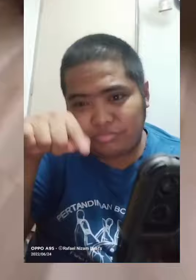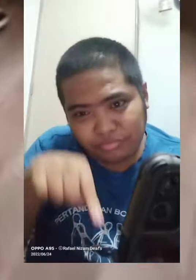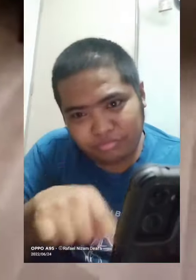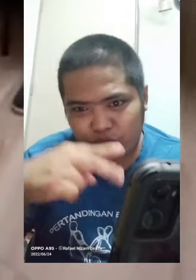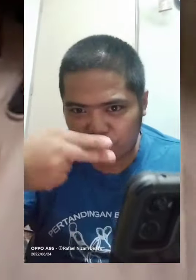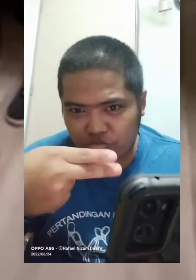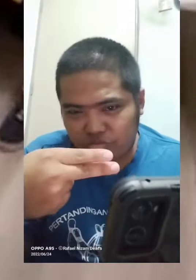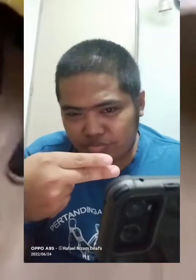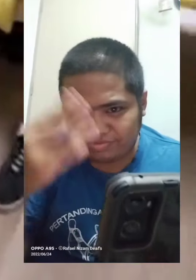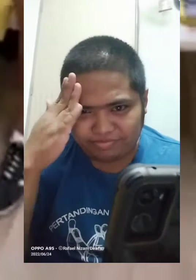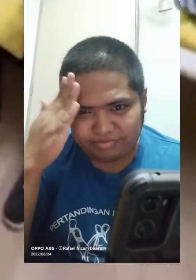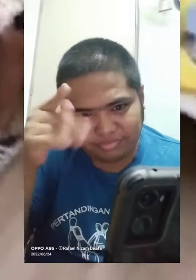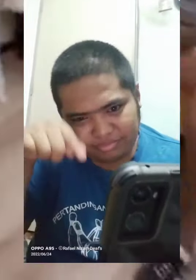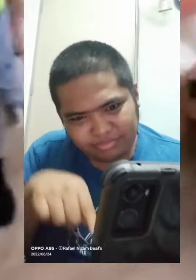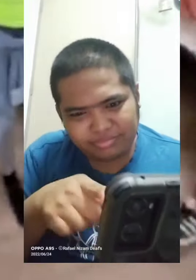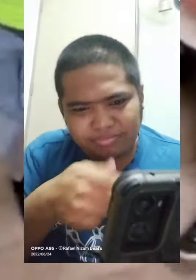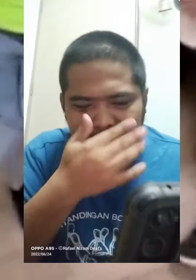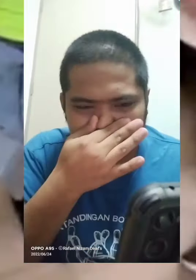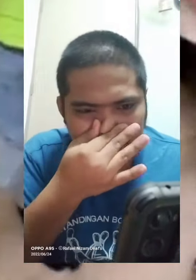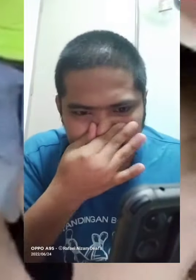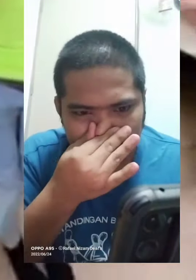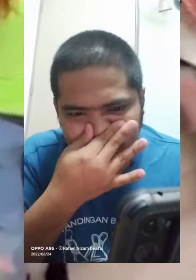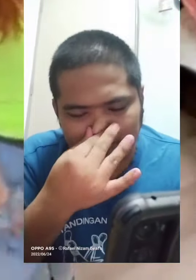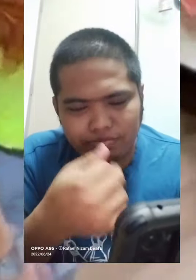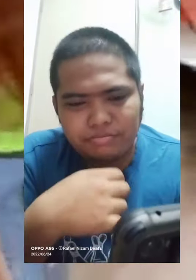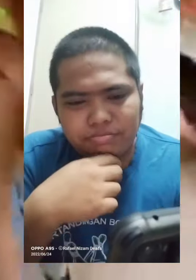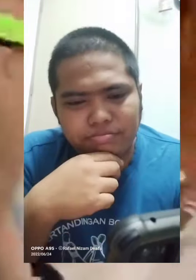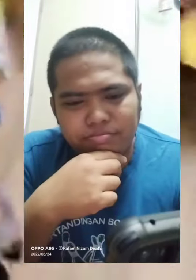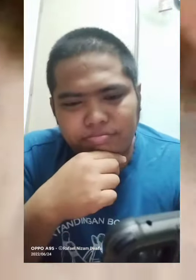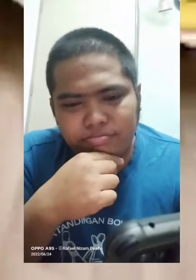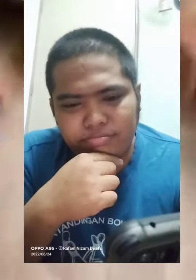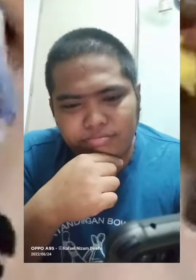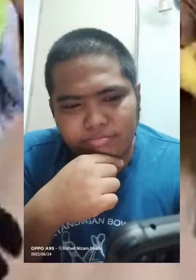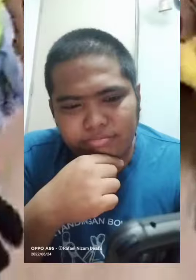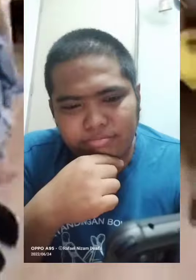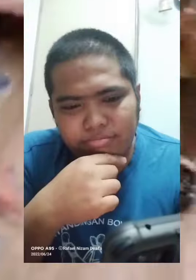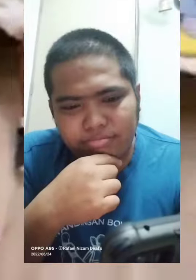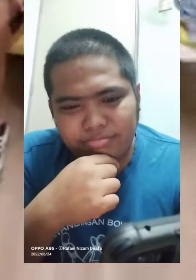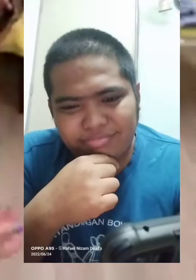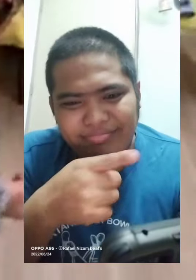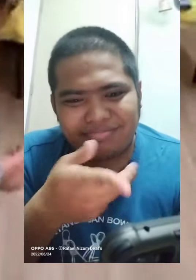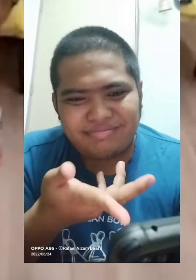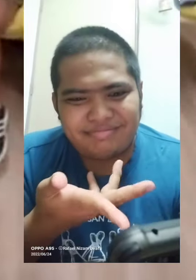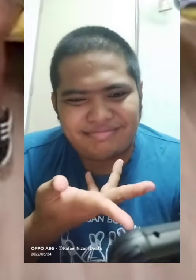Yeah. Nothing under the bed. I mean, come on. It's like so obvious. Right? They're not even good at it.